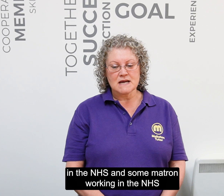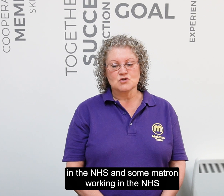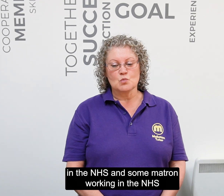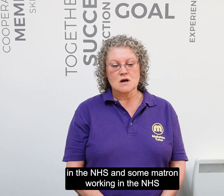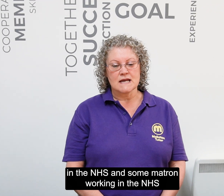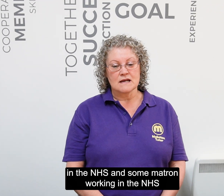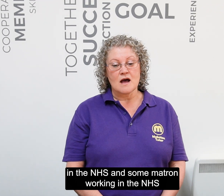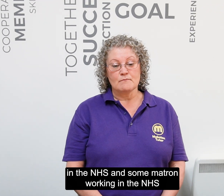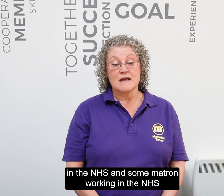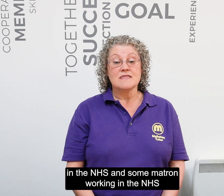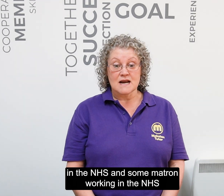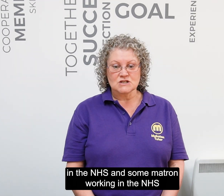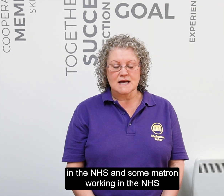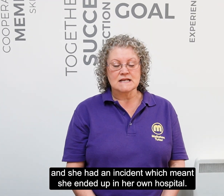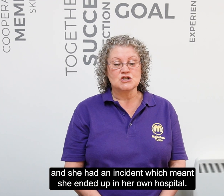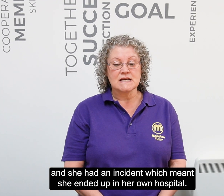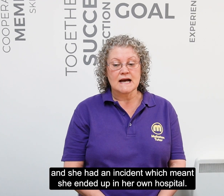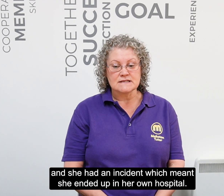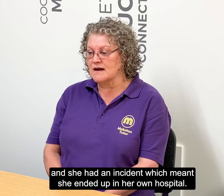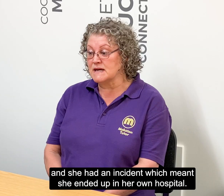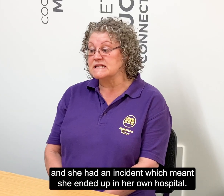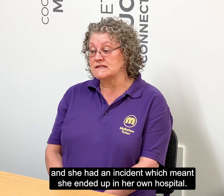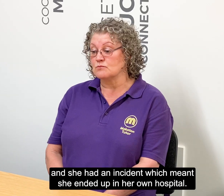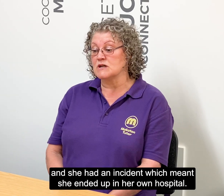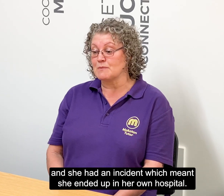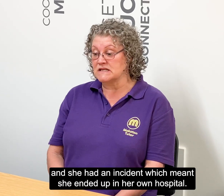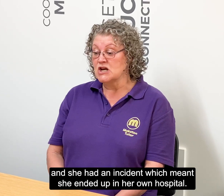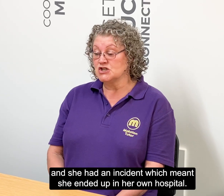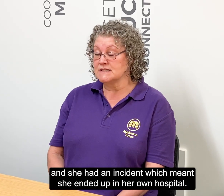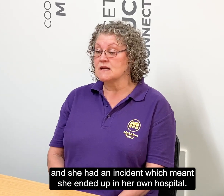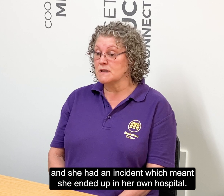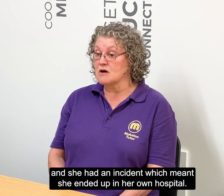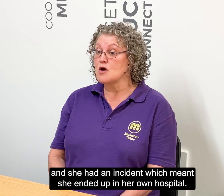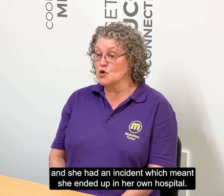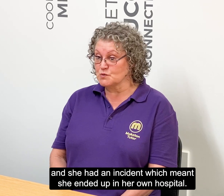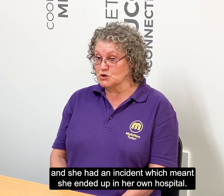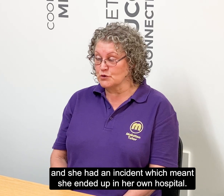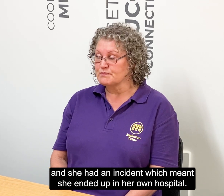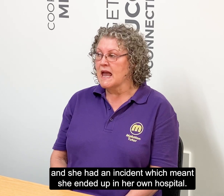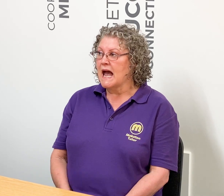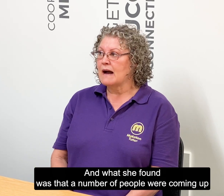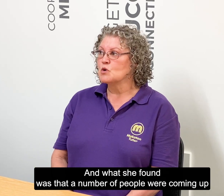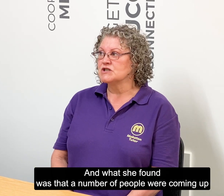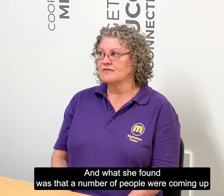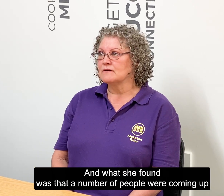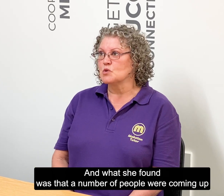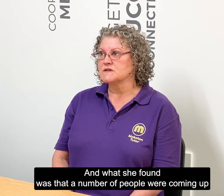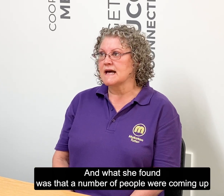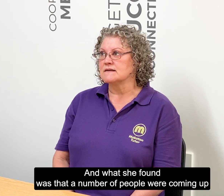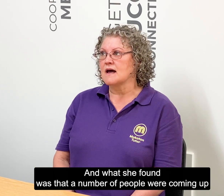matron working in the NHS, and she had an incident which meant she ended up in her own hospital. And what she found was that